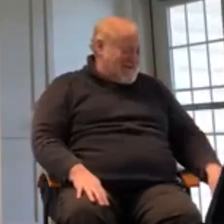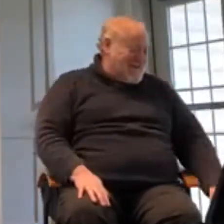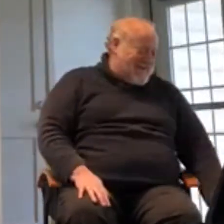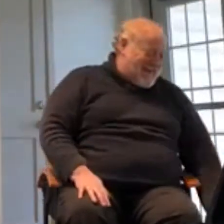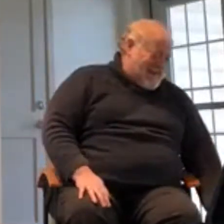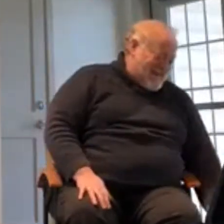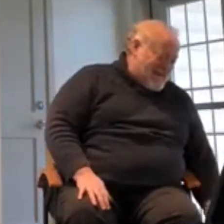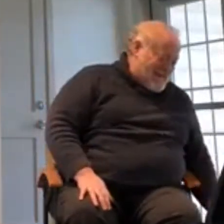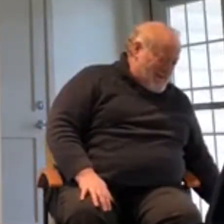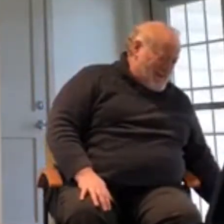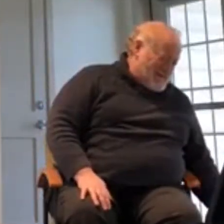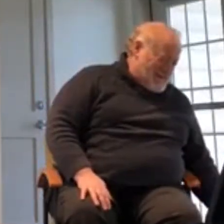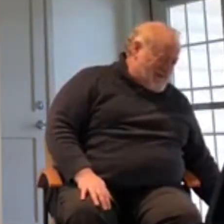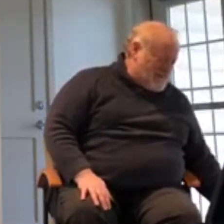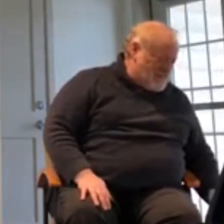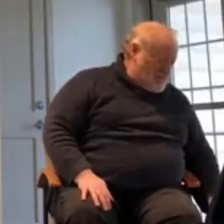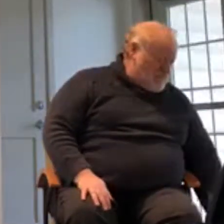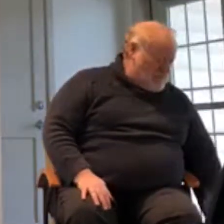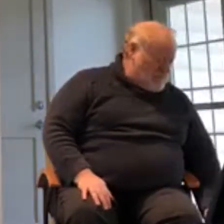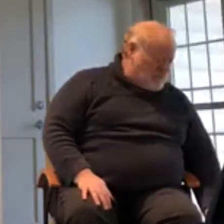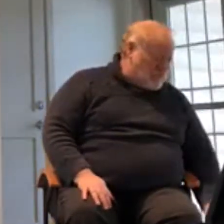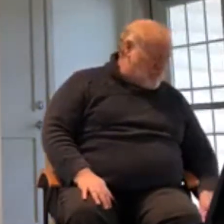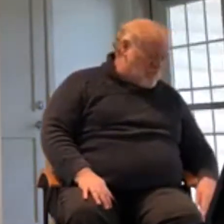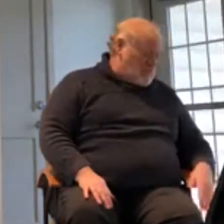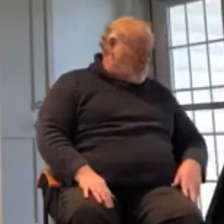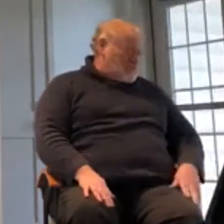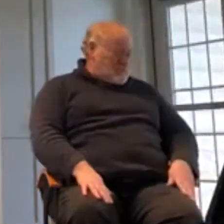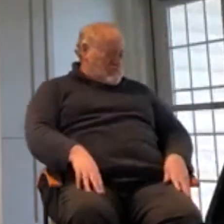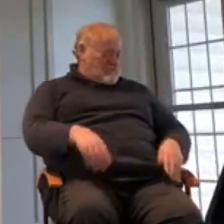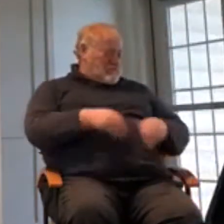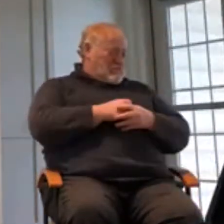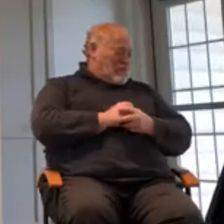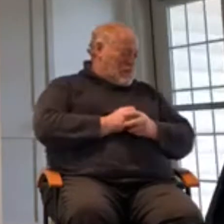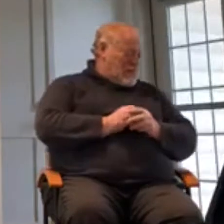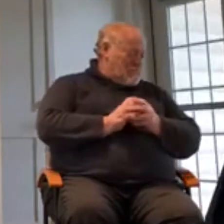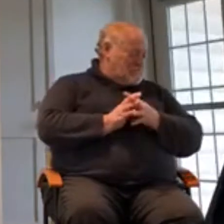there you go. You didn't have to translate, you start interpreting.